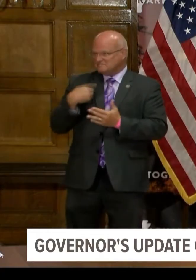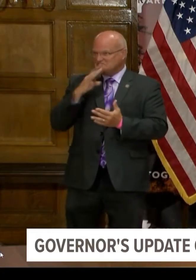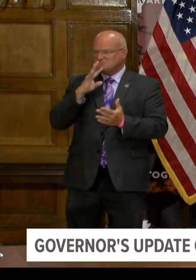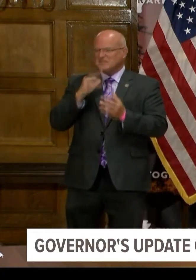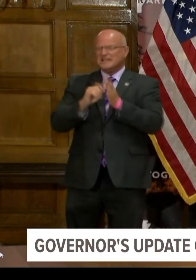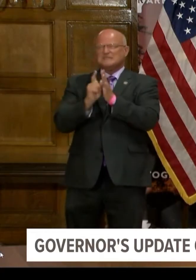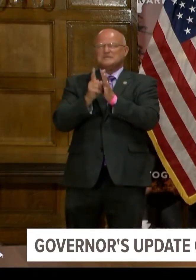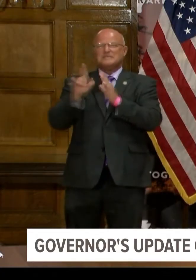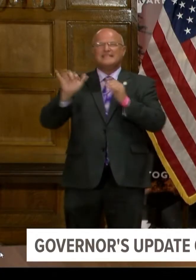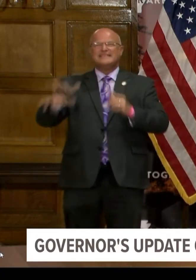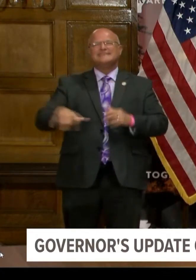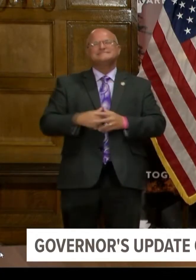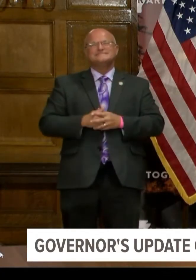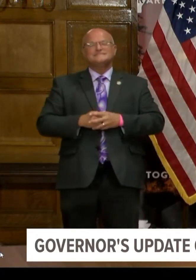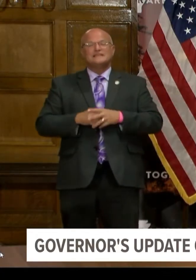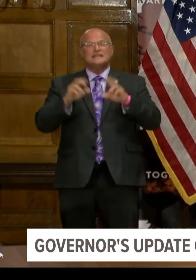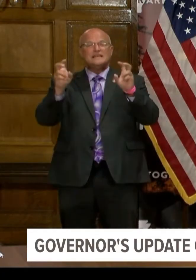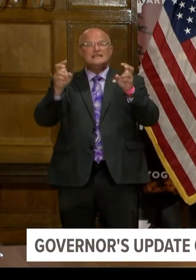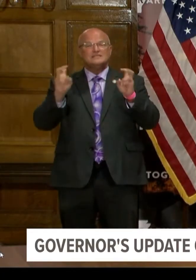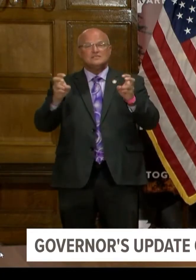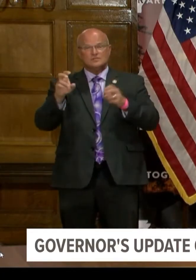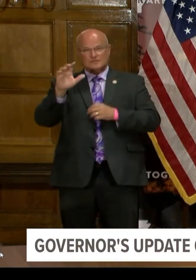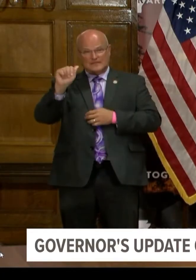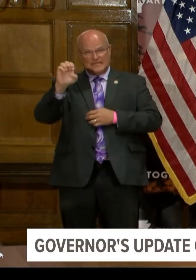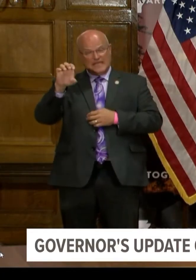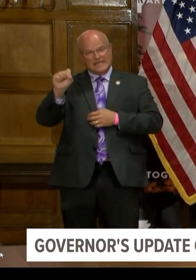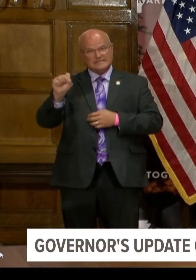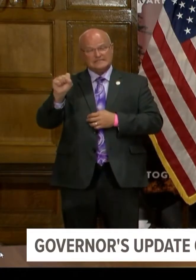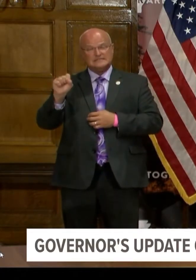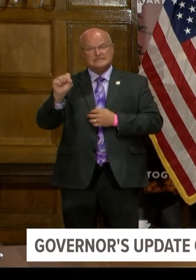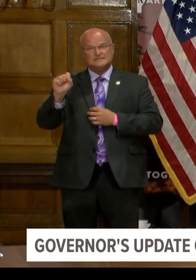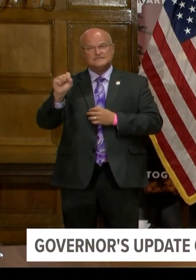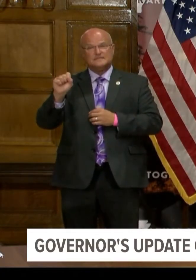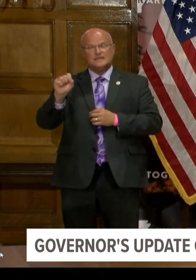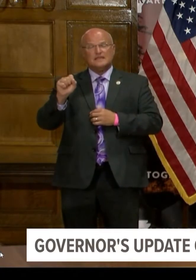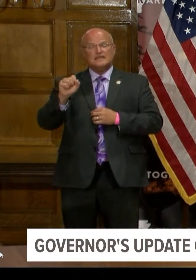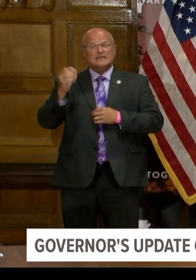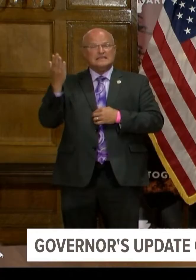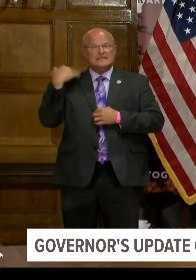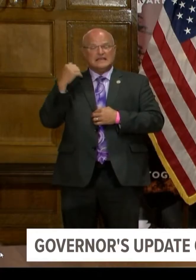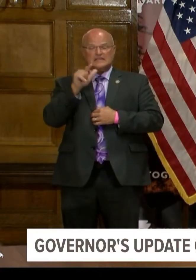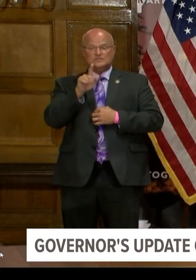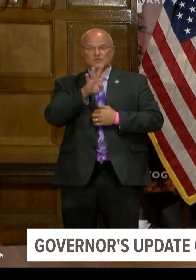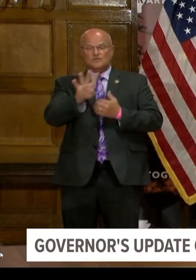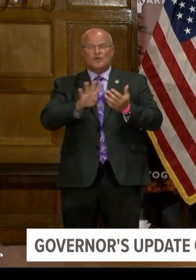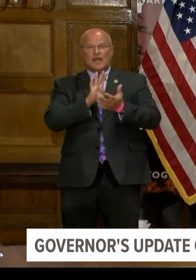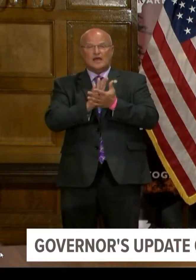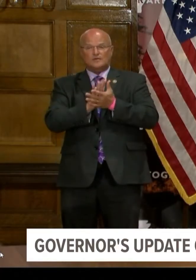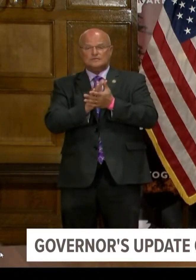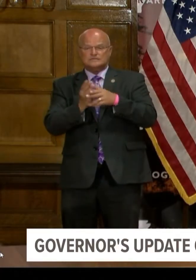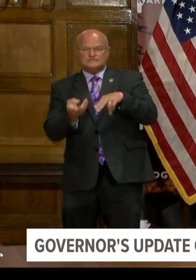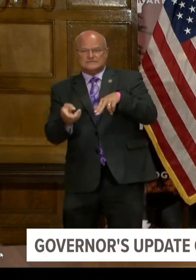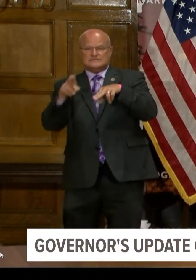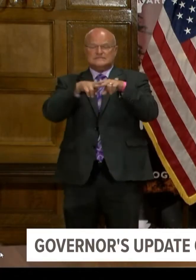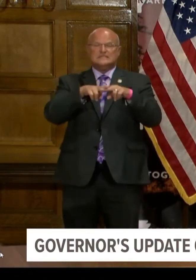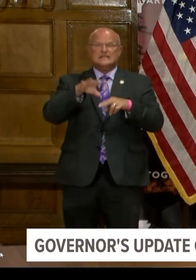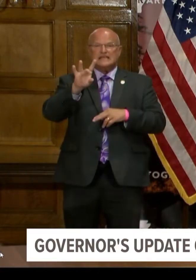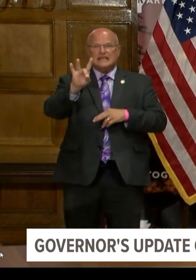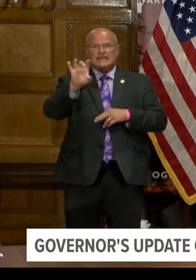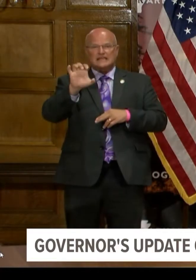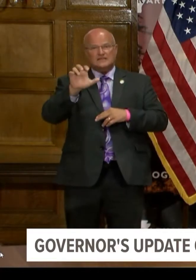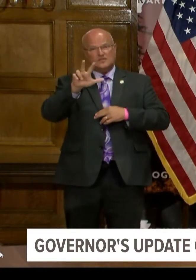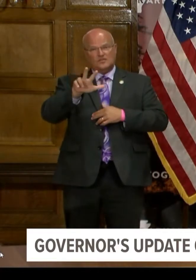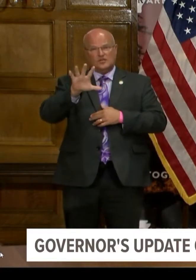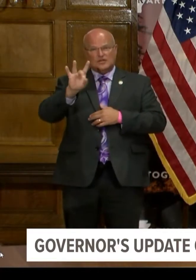in just a moment. In terms of the cases, in the last 24 hours, we're adding an additional